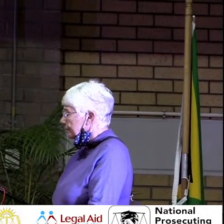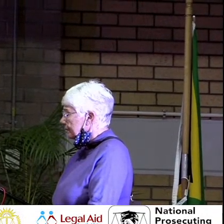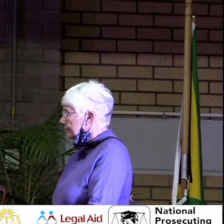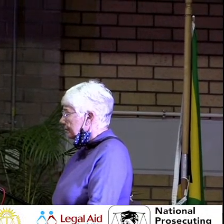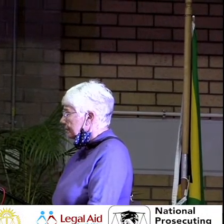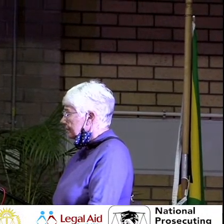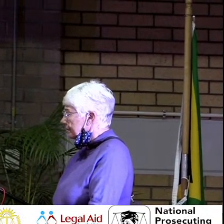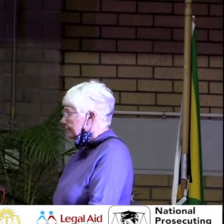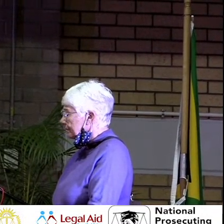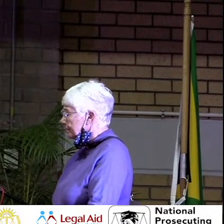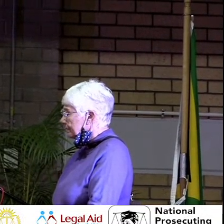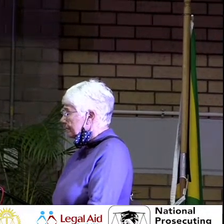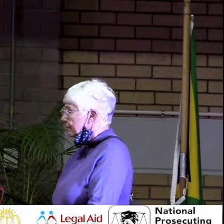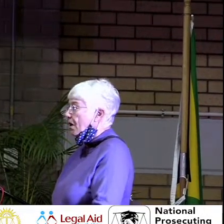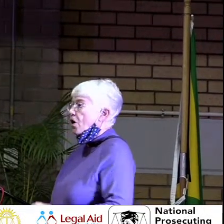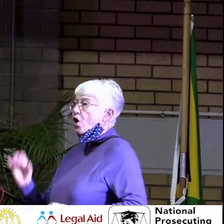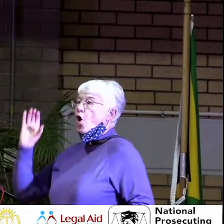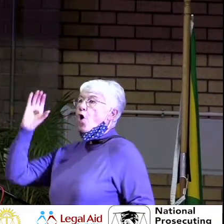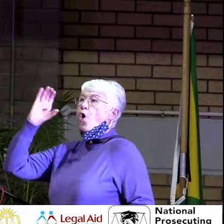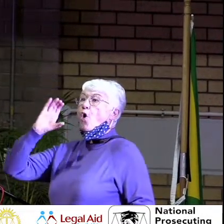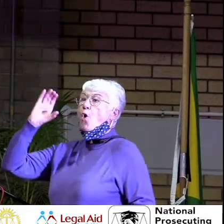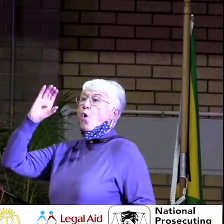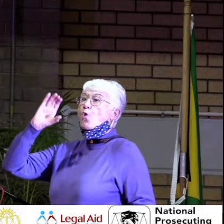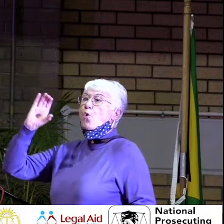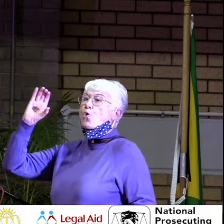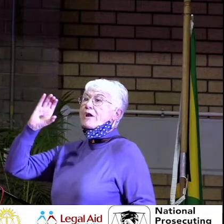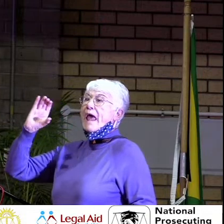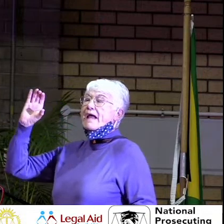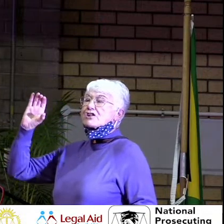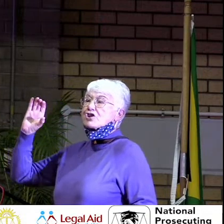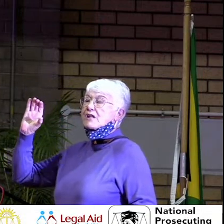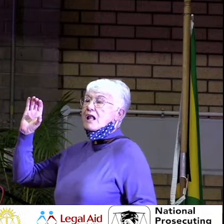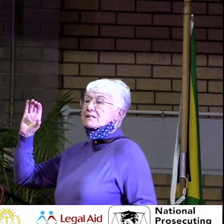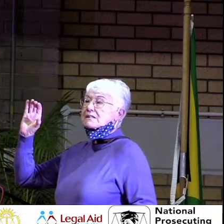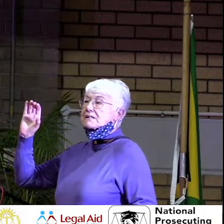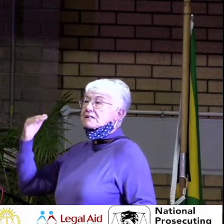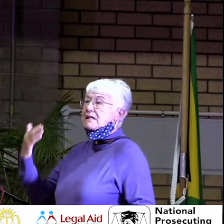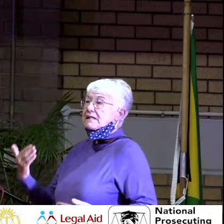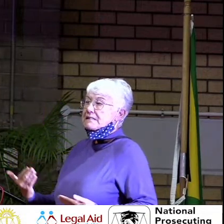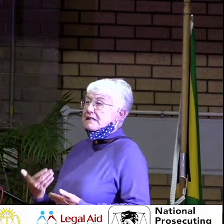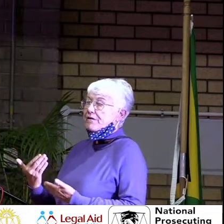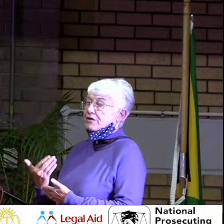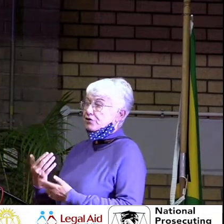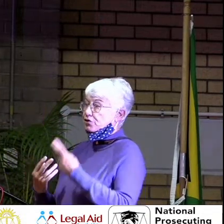from the Correctional Services? We're going to have 2 speakers.